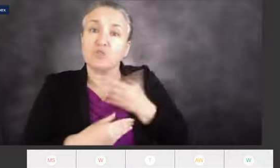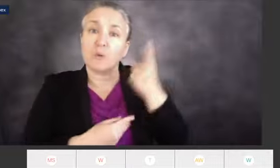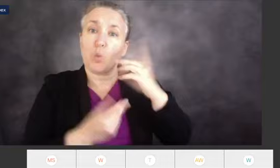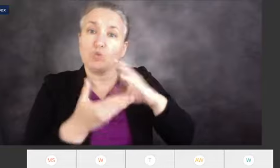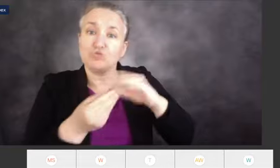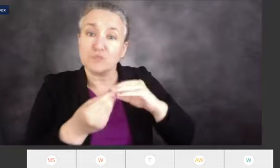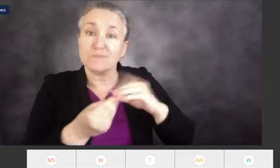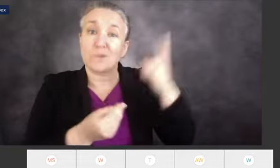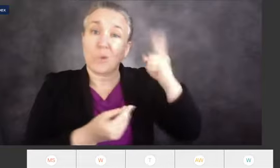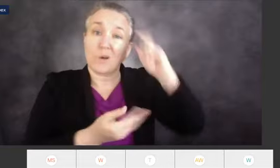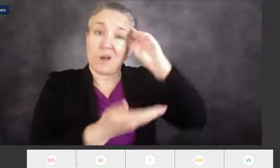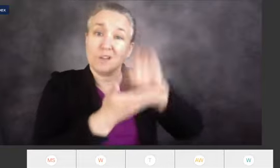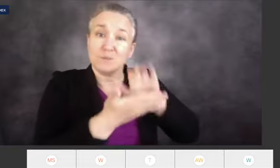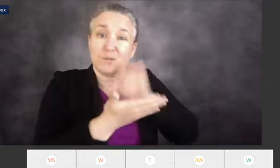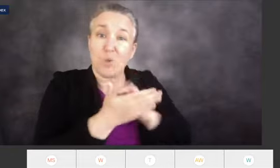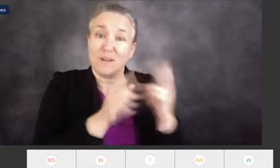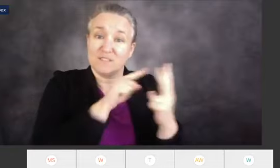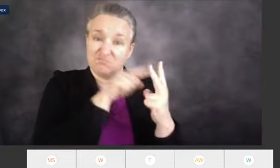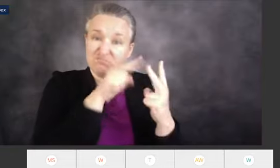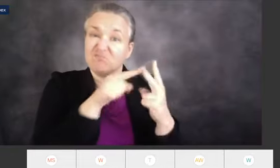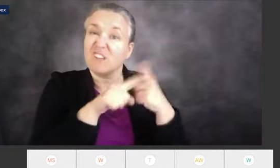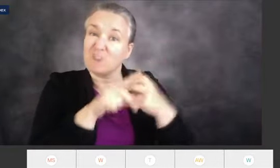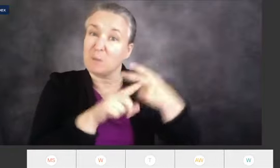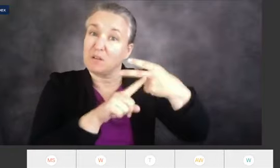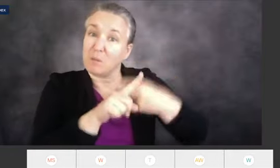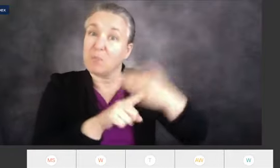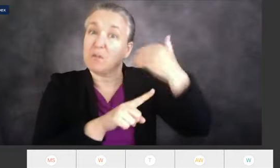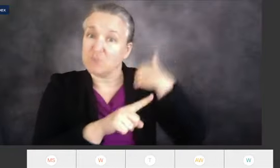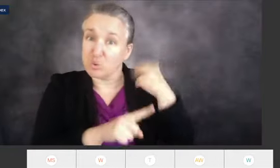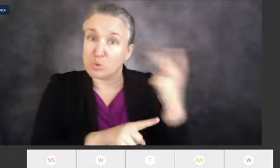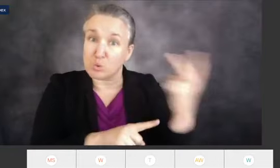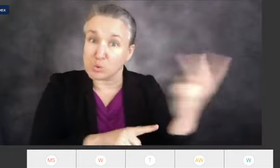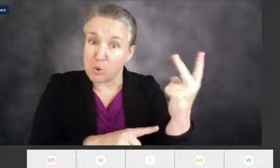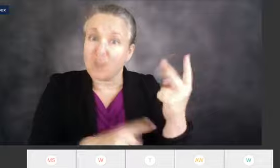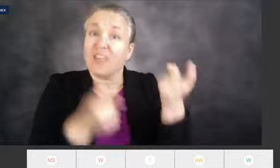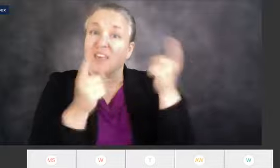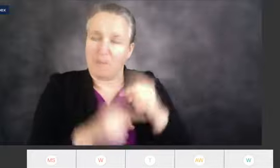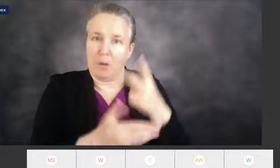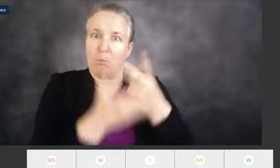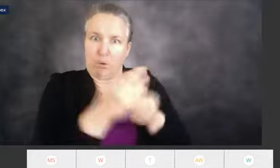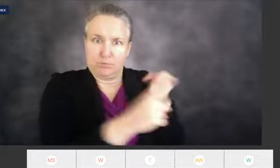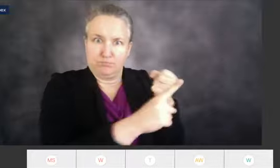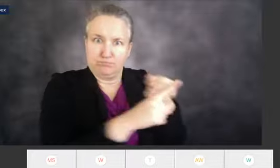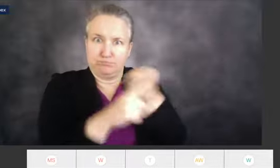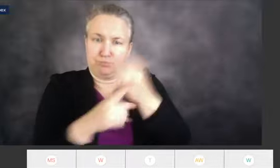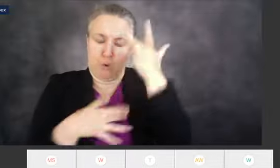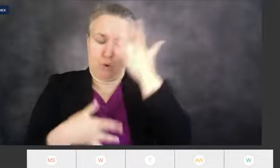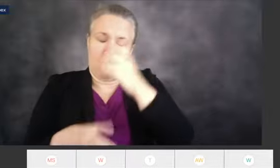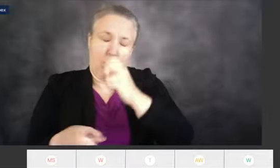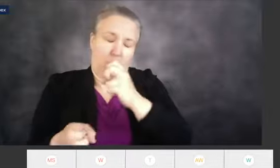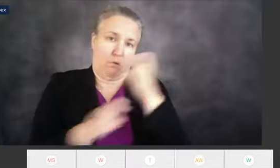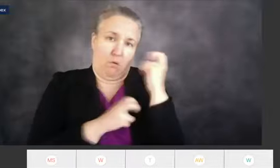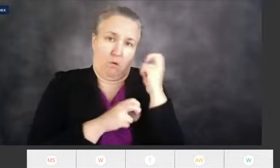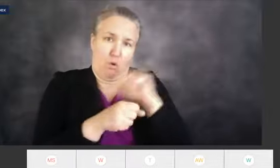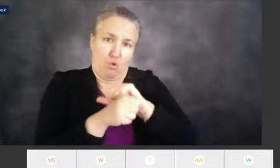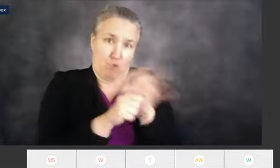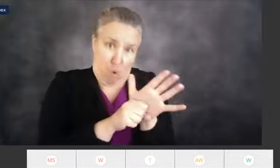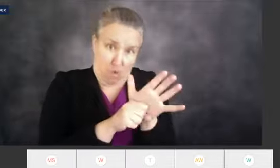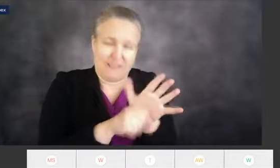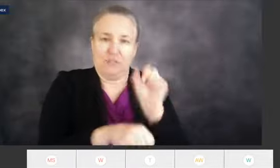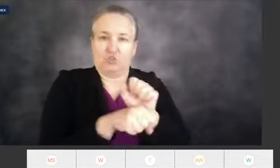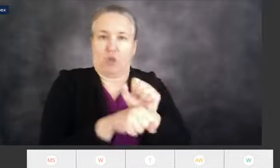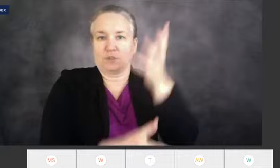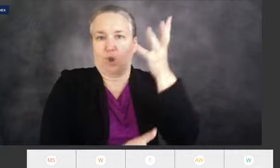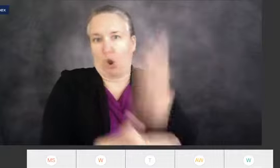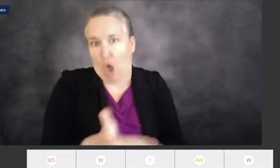a husband and a wife from a couple months ago. Both came down with COVID. They'd lost their jobs because of COVID.